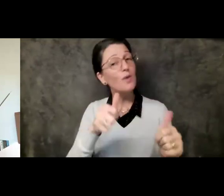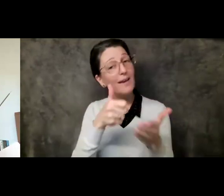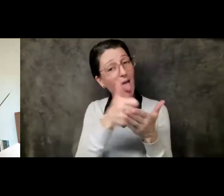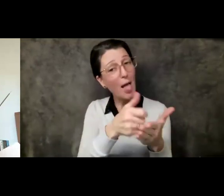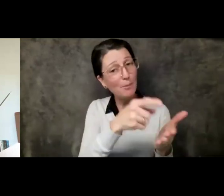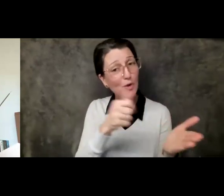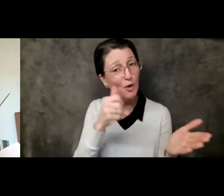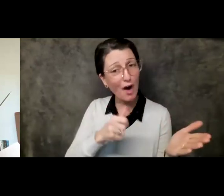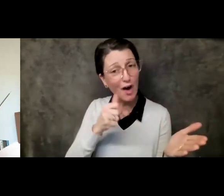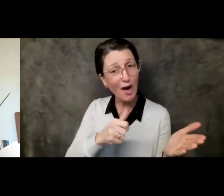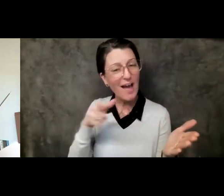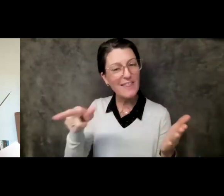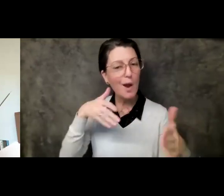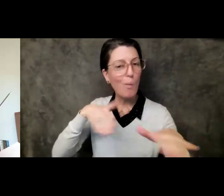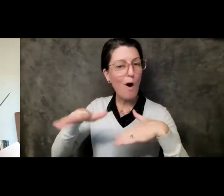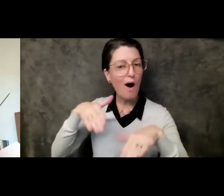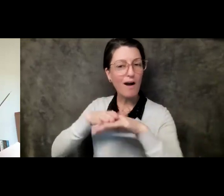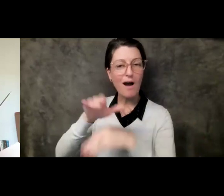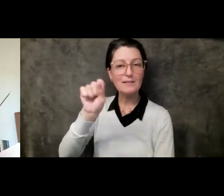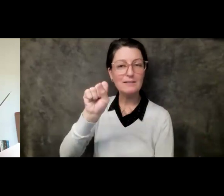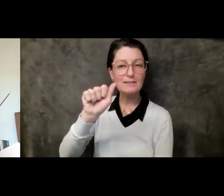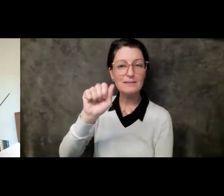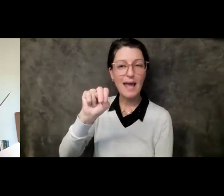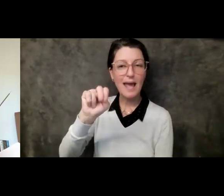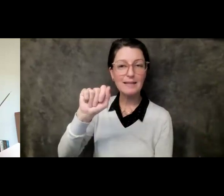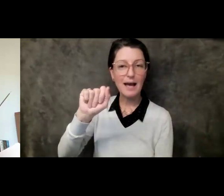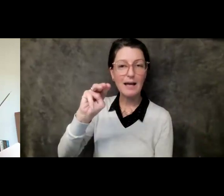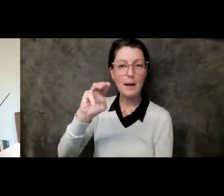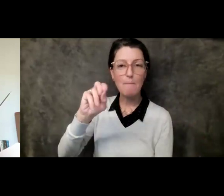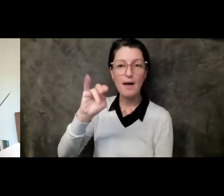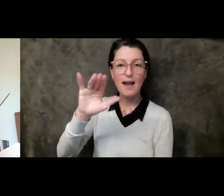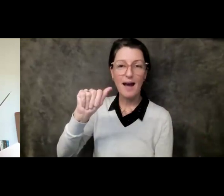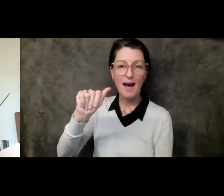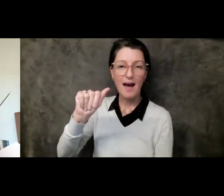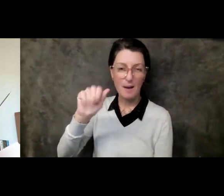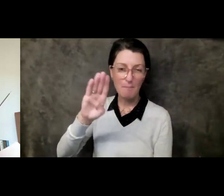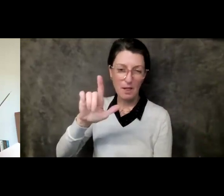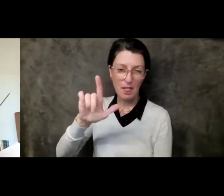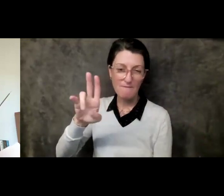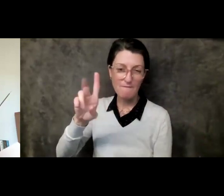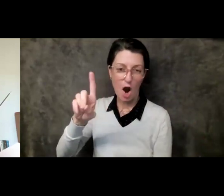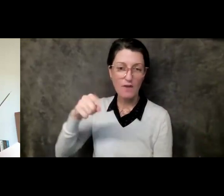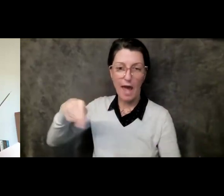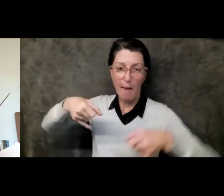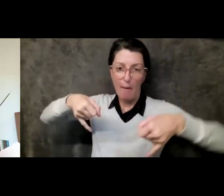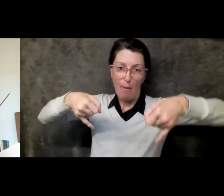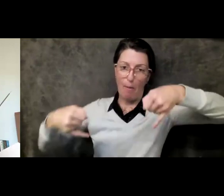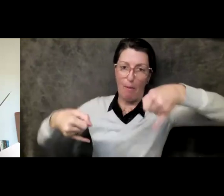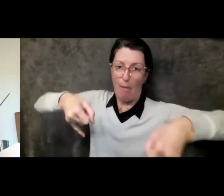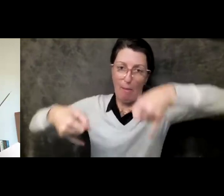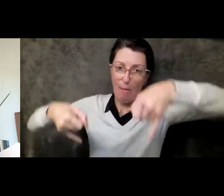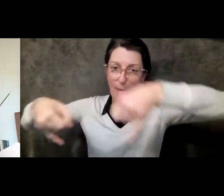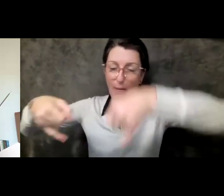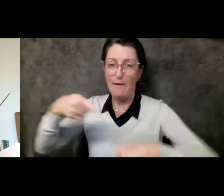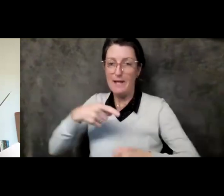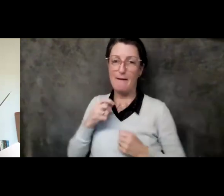on down Santa Monica Boulevard, ankles bowed out over wobbly spike heels, popping their gum and adjusting their spaghetti